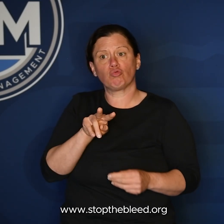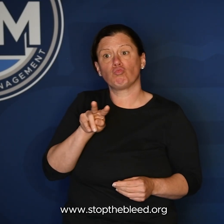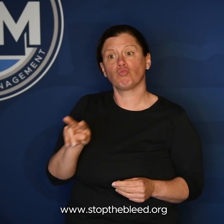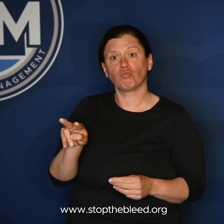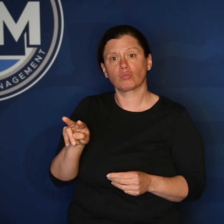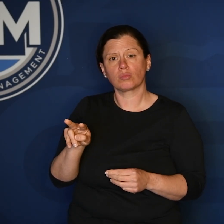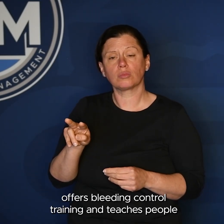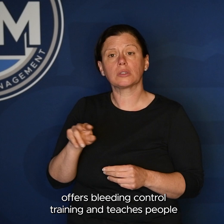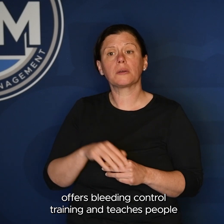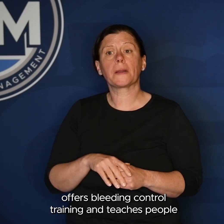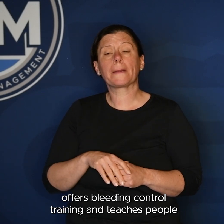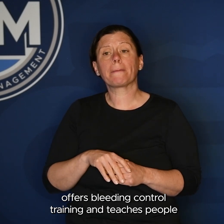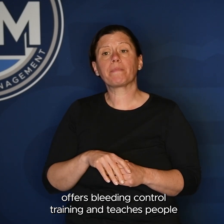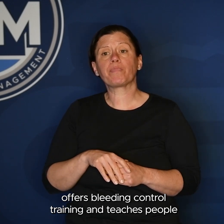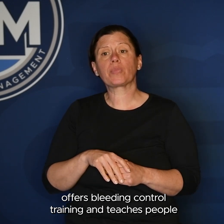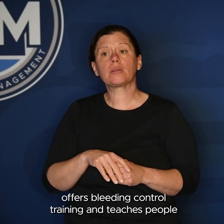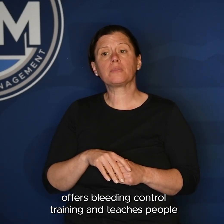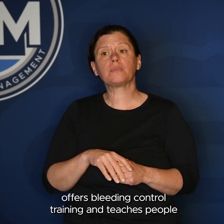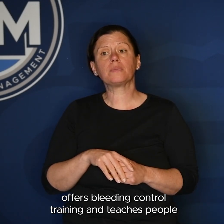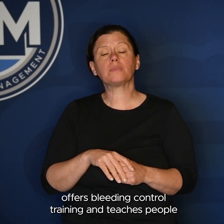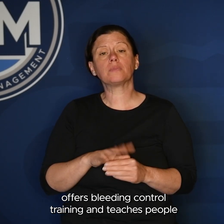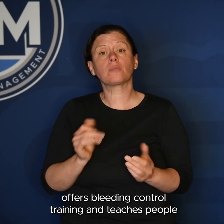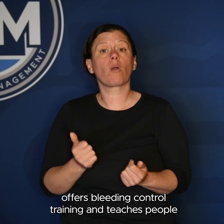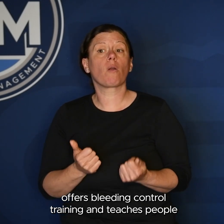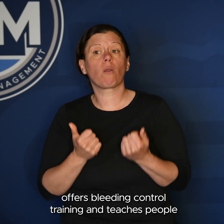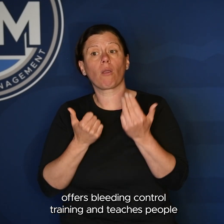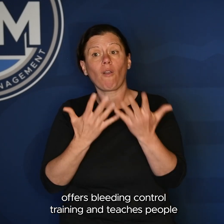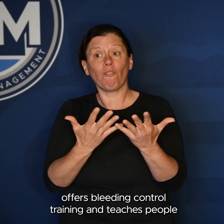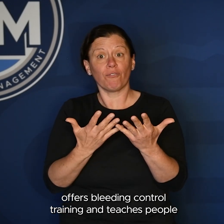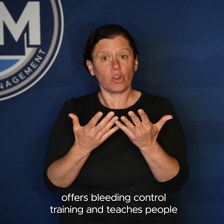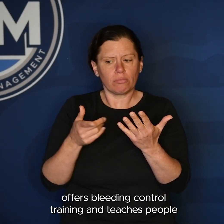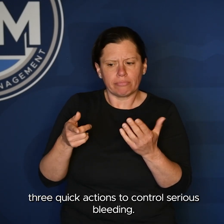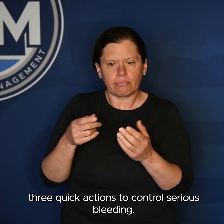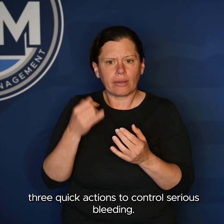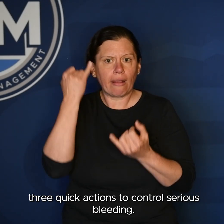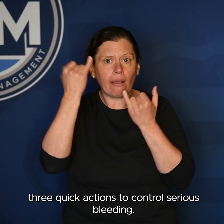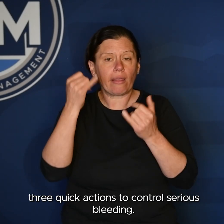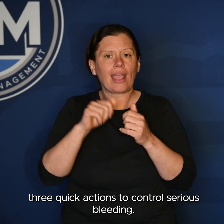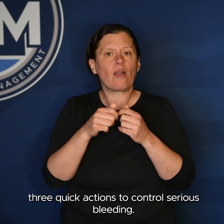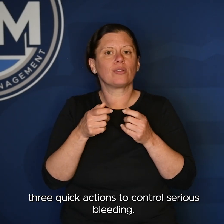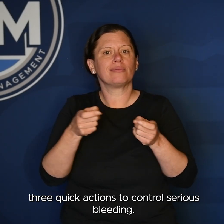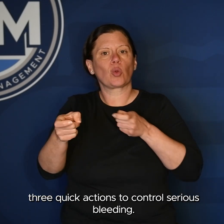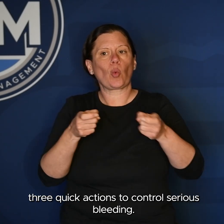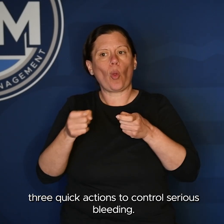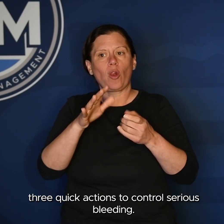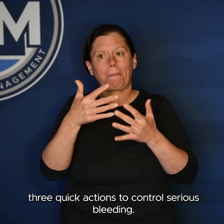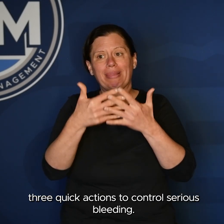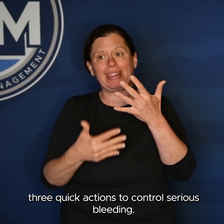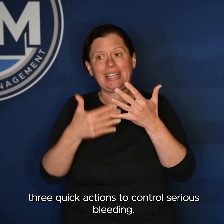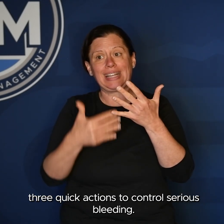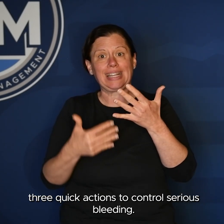www.stopthebleed.org, offers bleeding control training and teaches people 3 quick actions to control serious